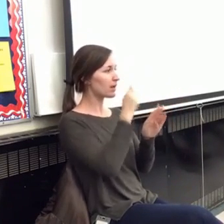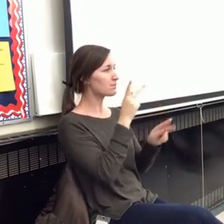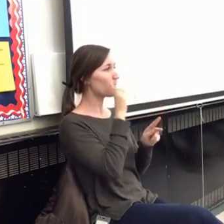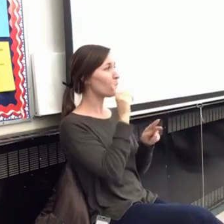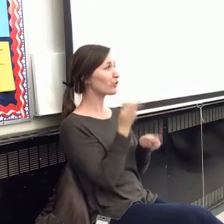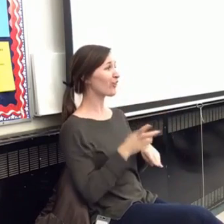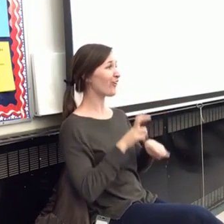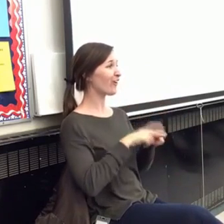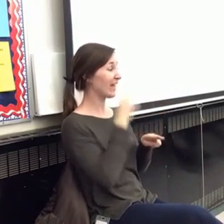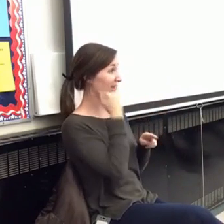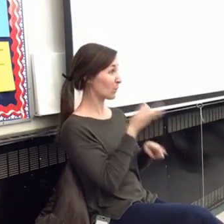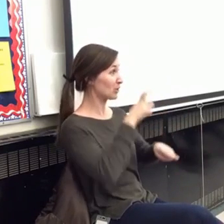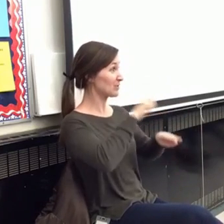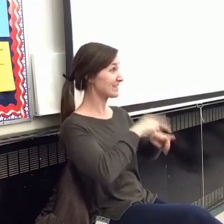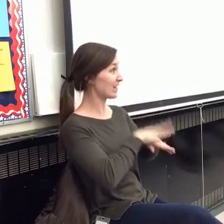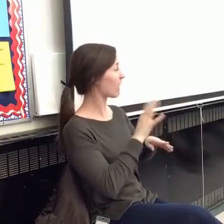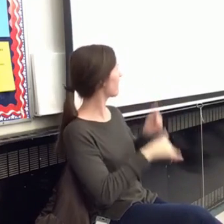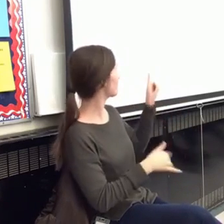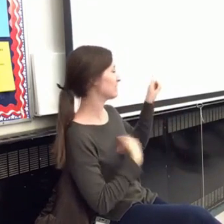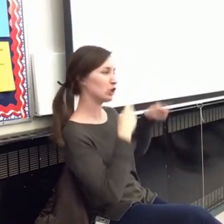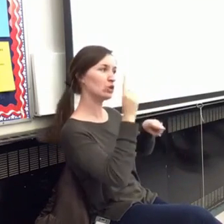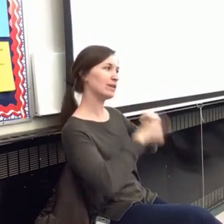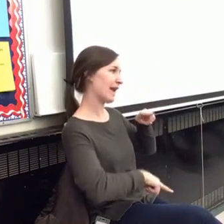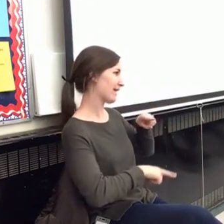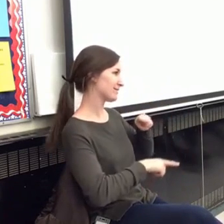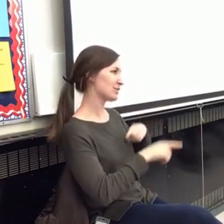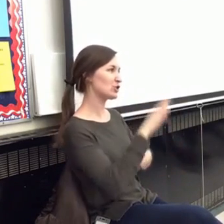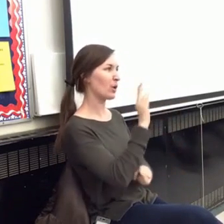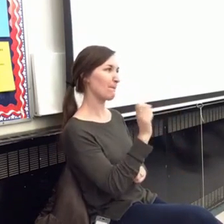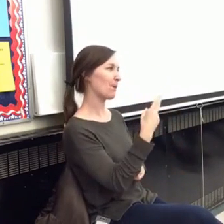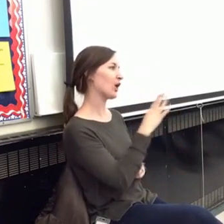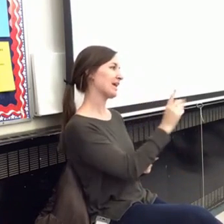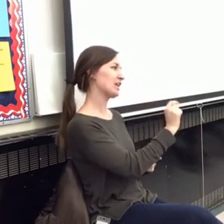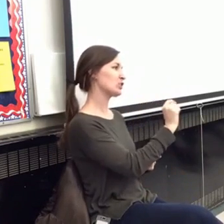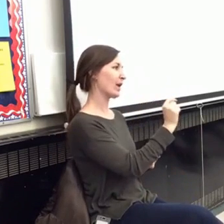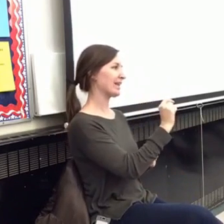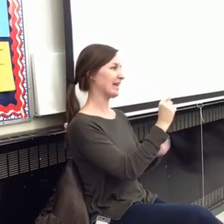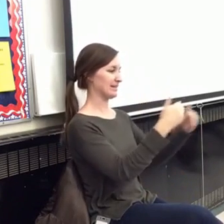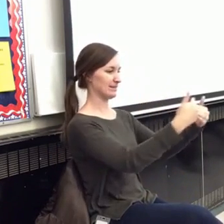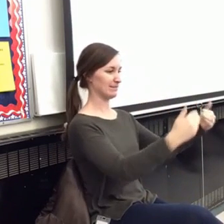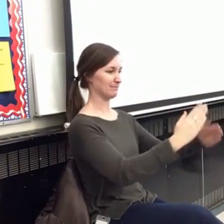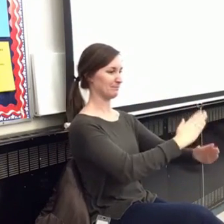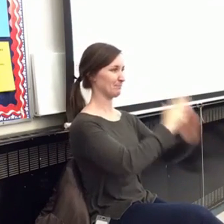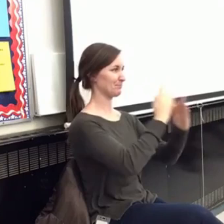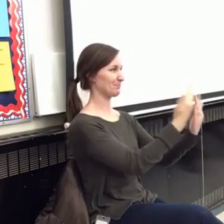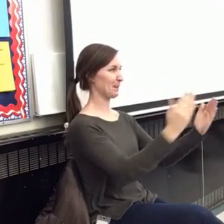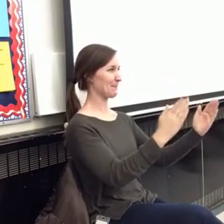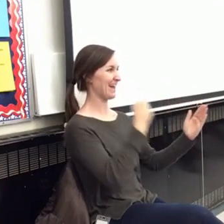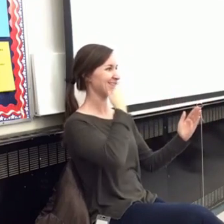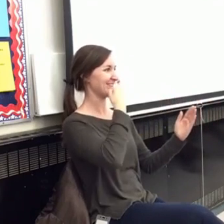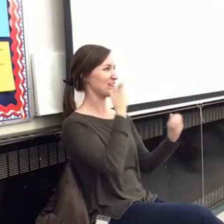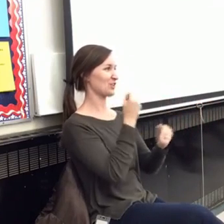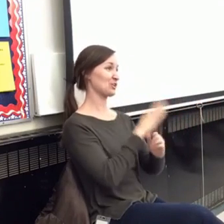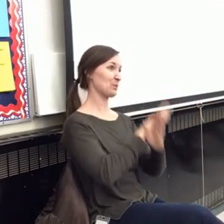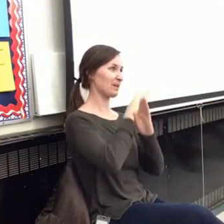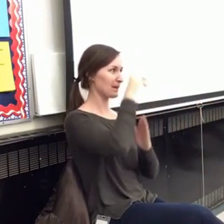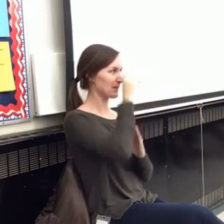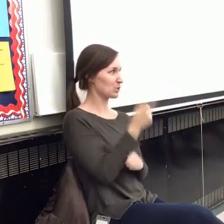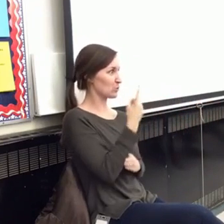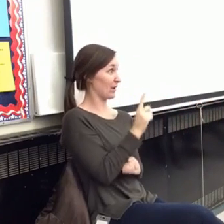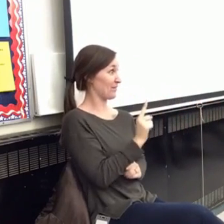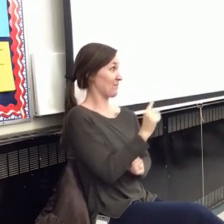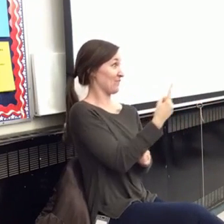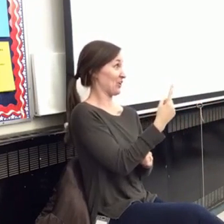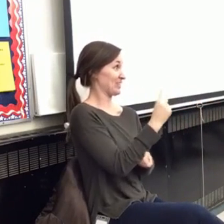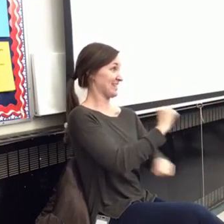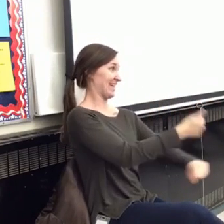toilet, you cannot. Apologize. It is behind glass. I know. Bummer. But when people... that's actually part of the problem that they